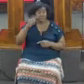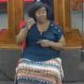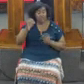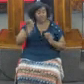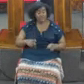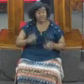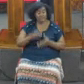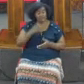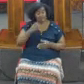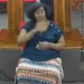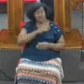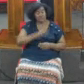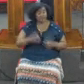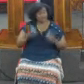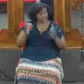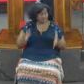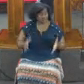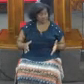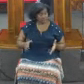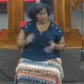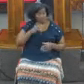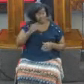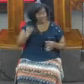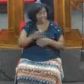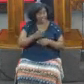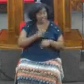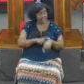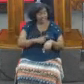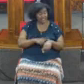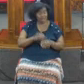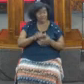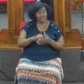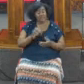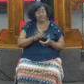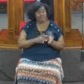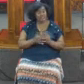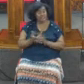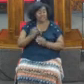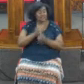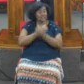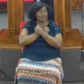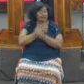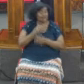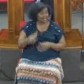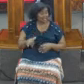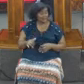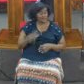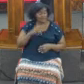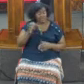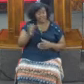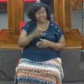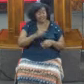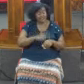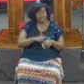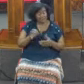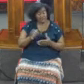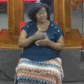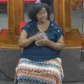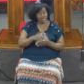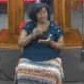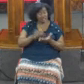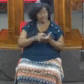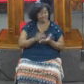are a Christian either. You've never taken the time to tell somebody that Jesus loves them. You've never taken the time to share the gospel. I'm talking